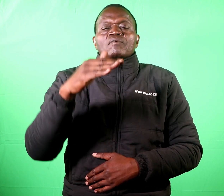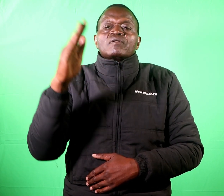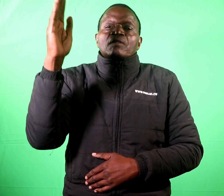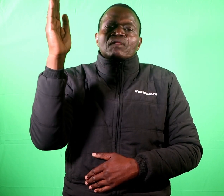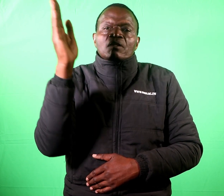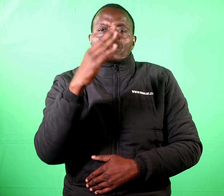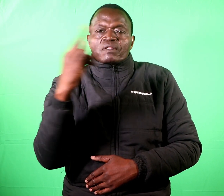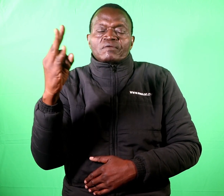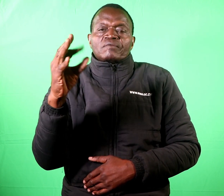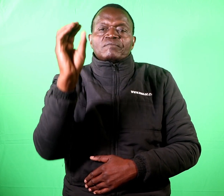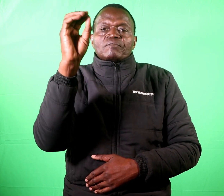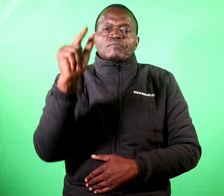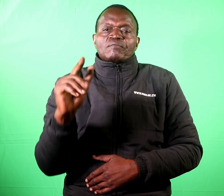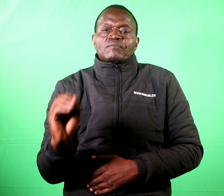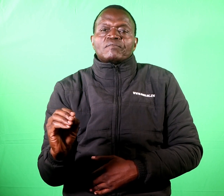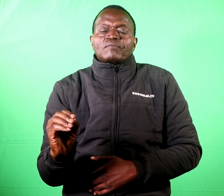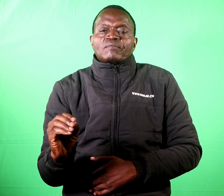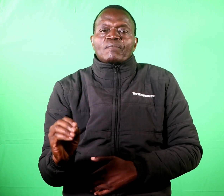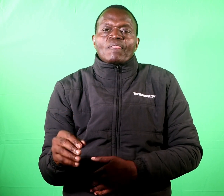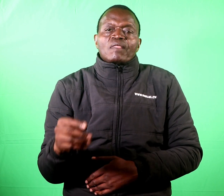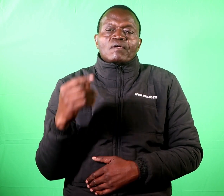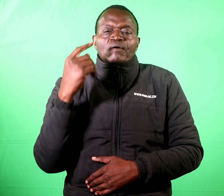13%. Mat North,